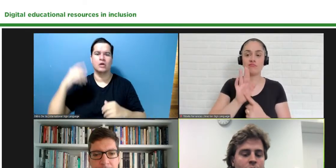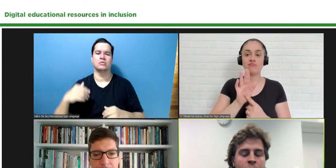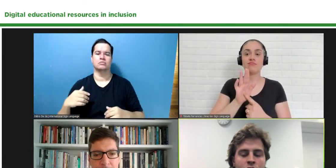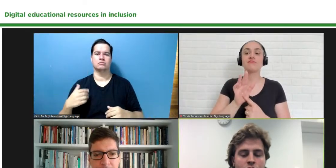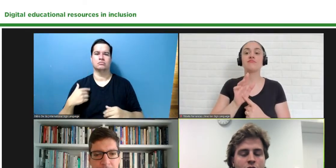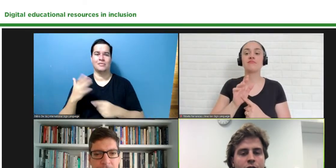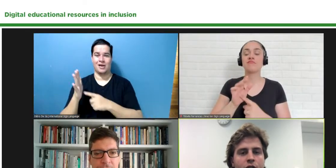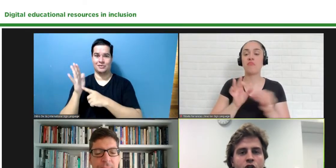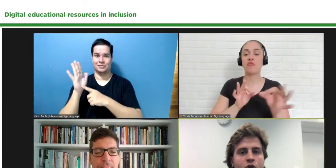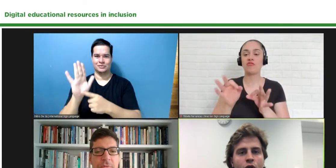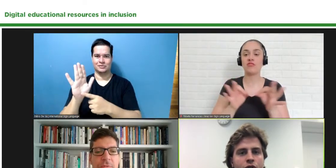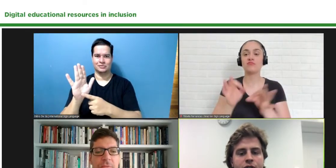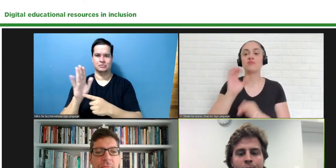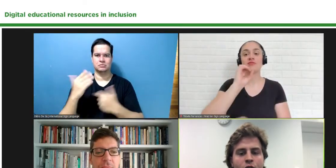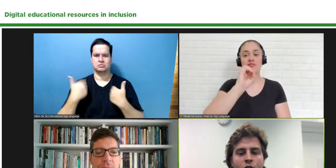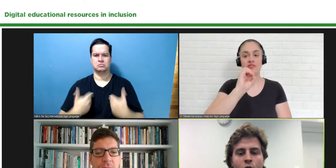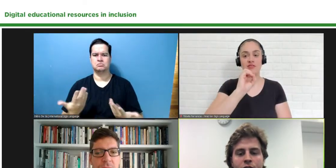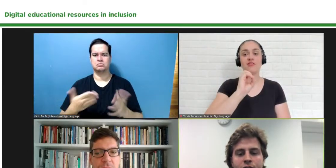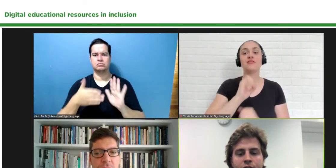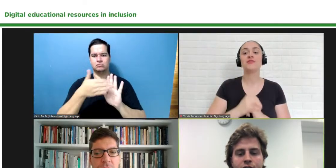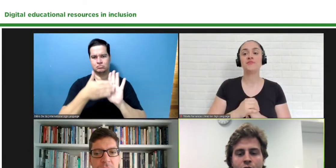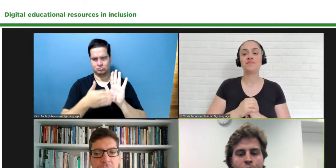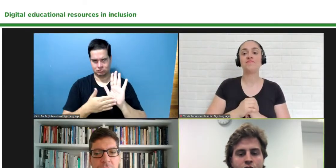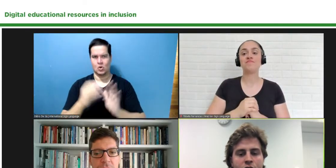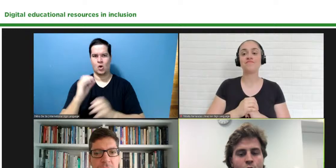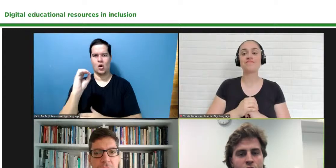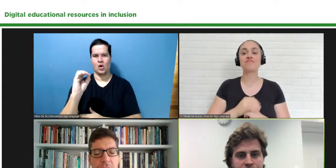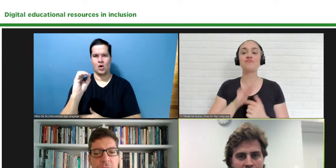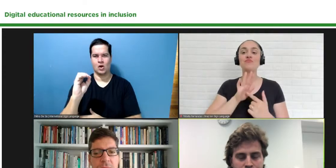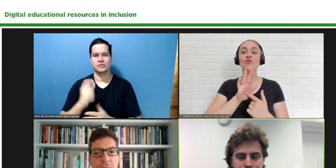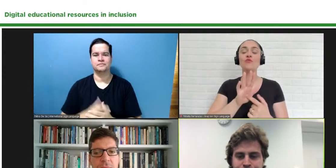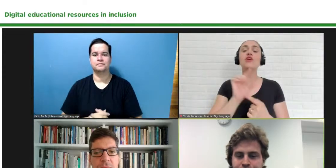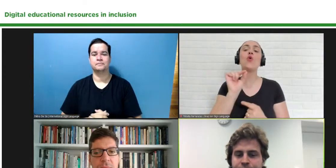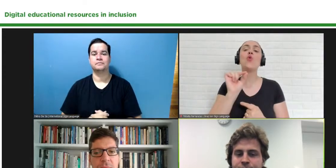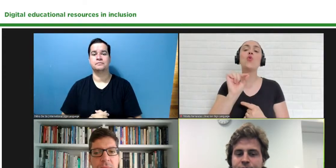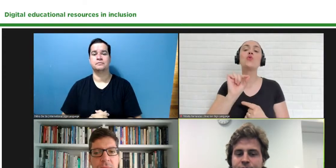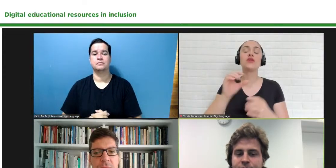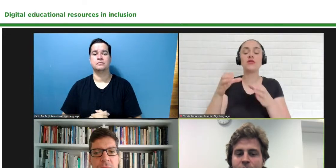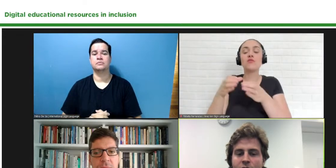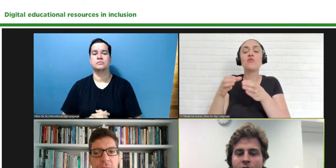you just a very short summary of what the Zero Project communities are.